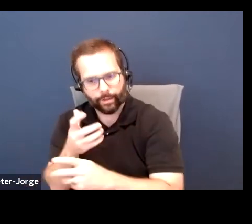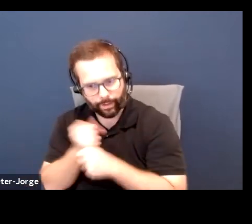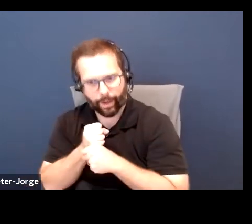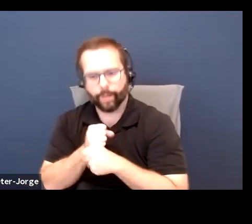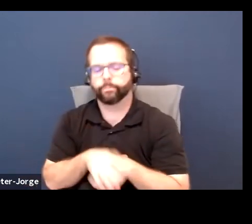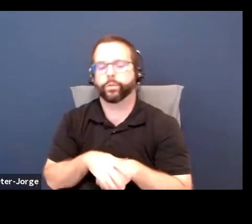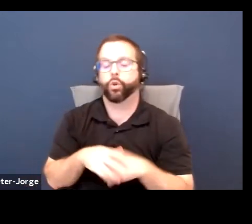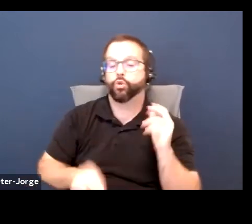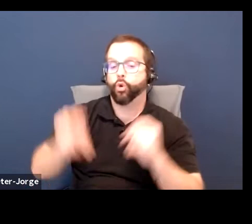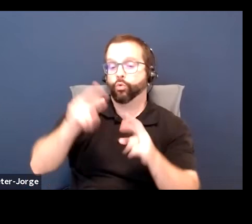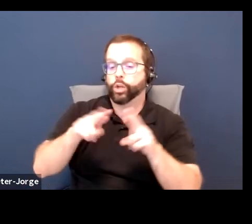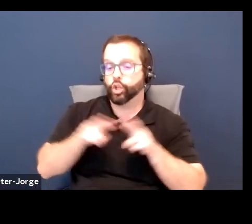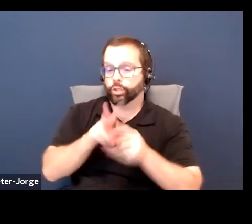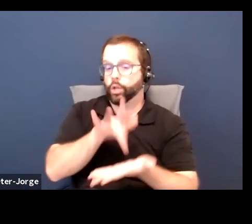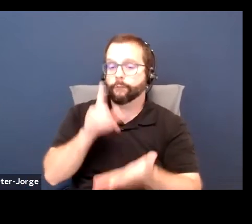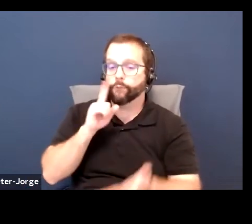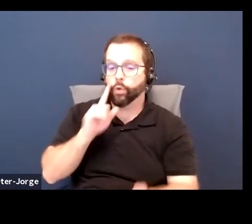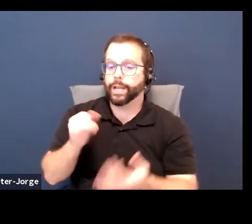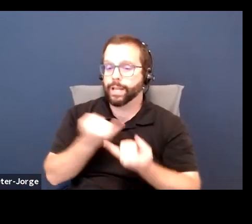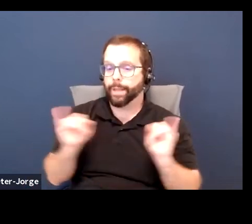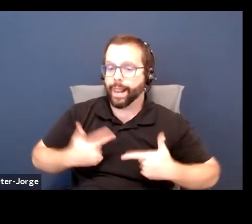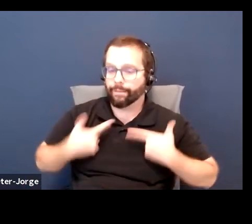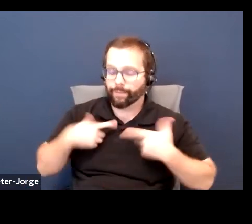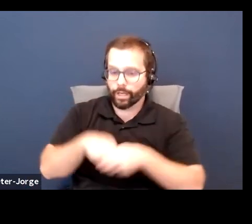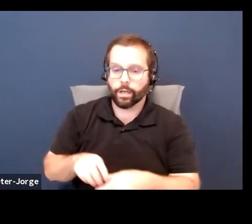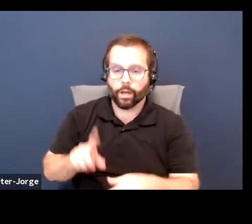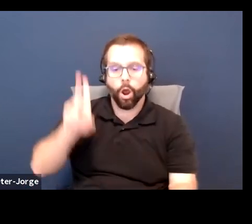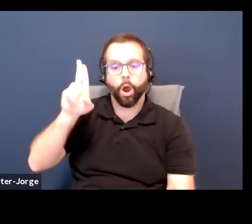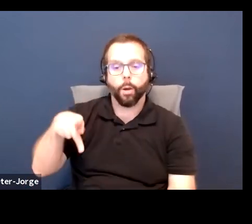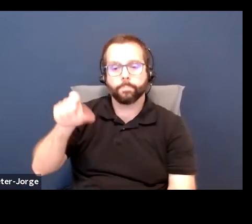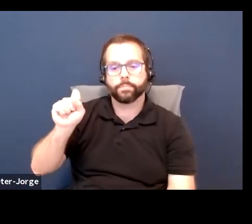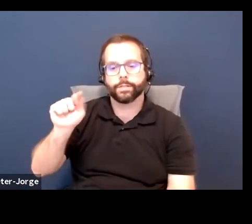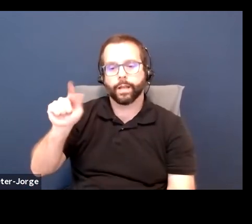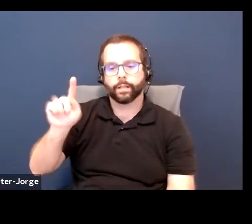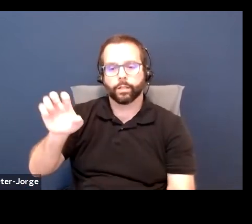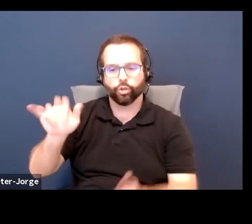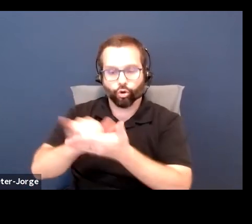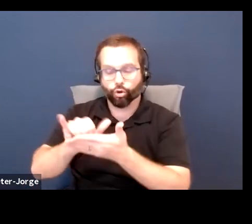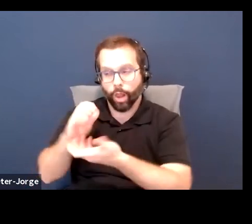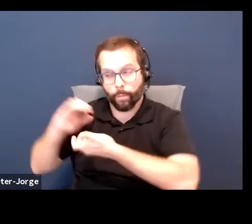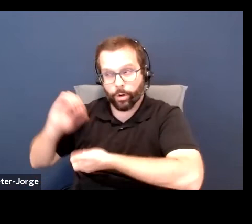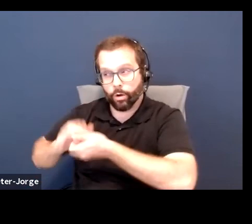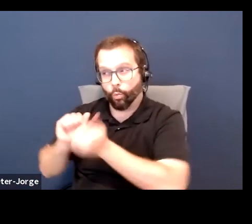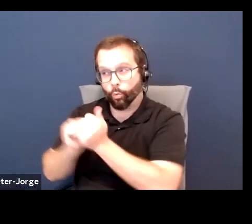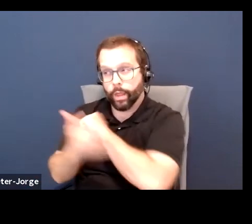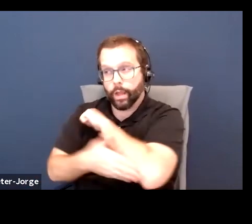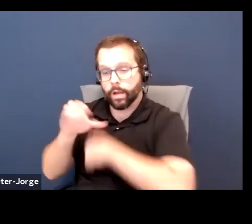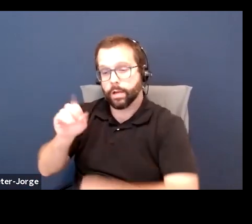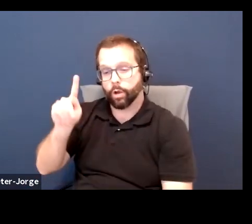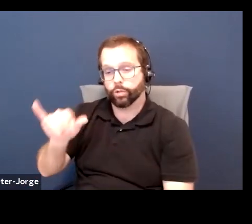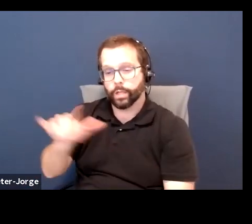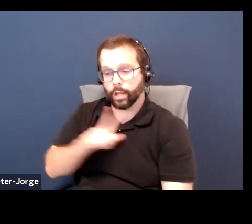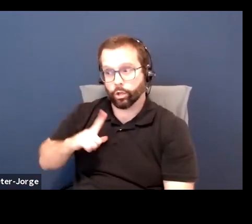Regional Center for Independent Living in upstate New York collaborated with county legislatures to help people without